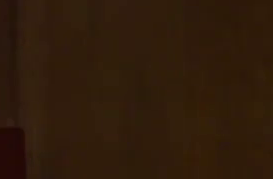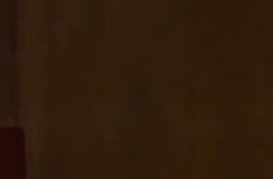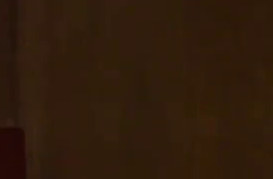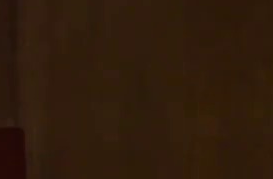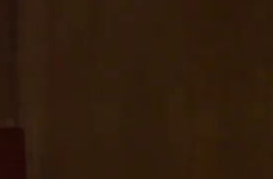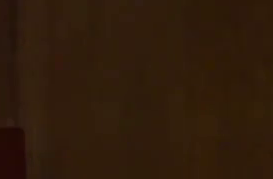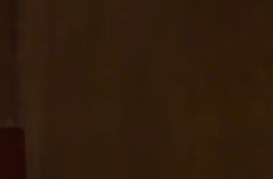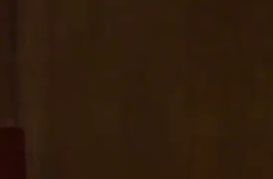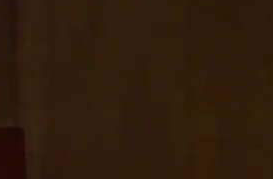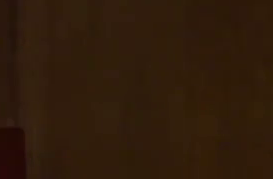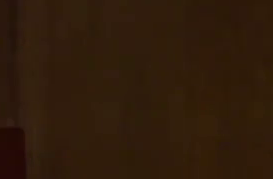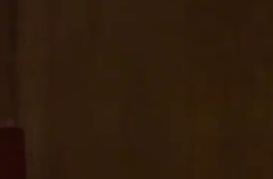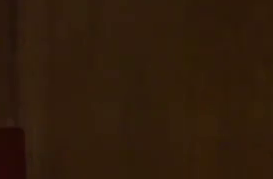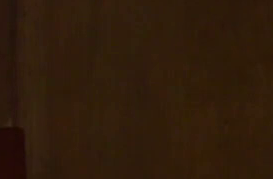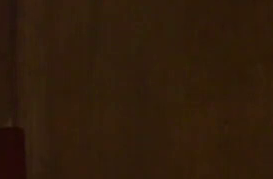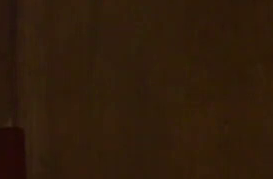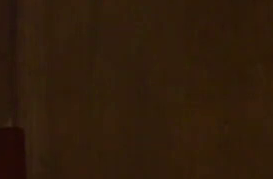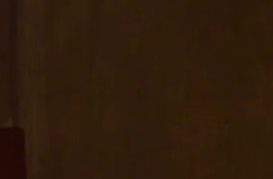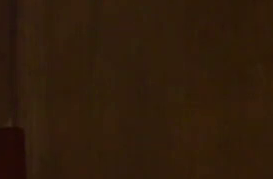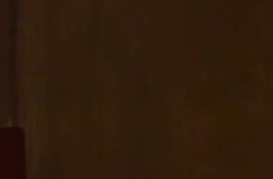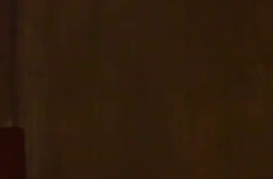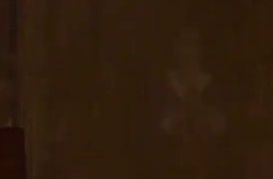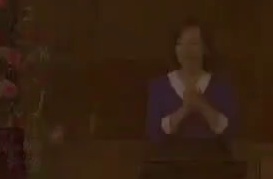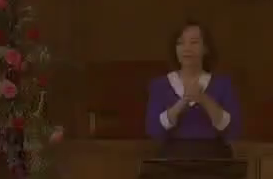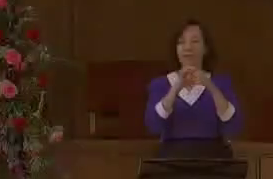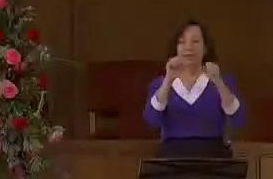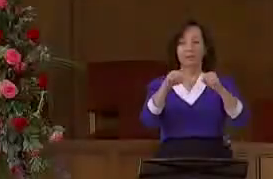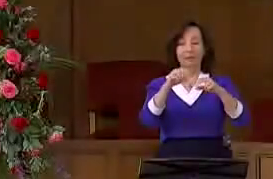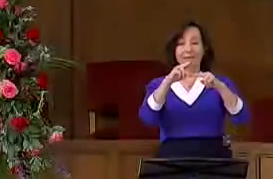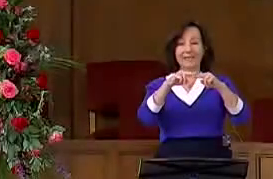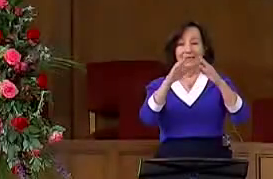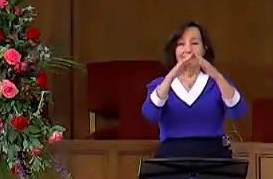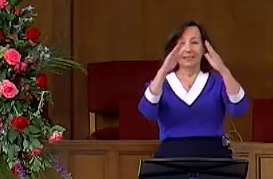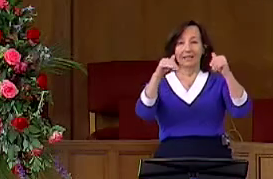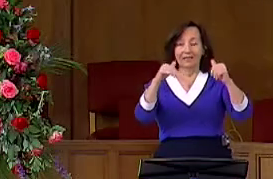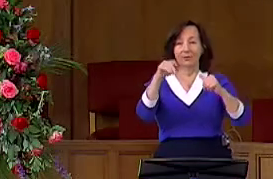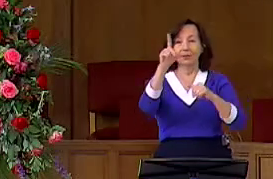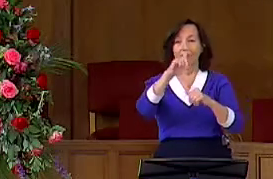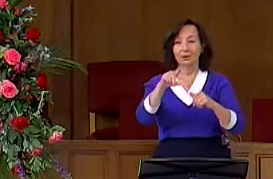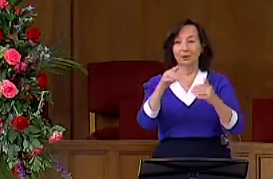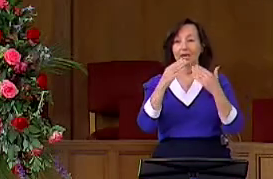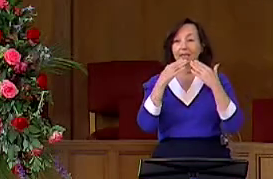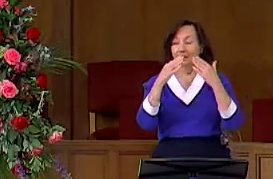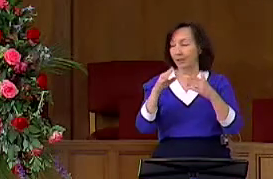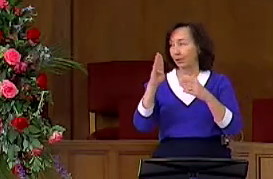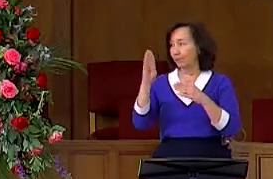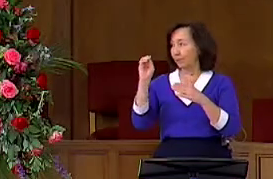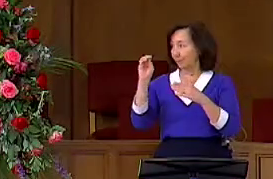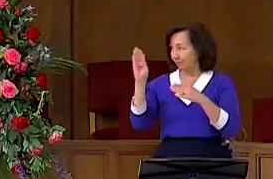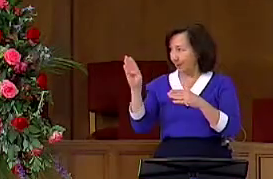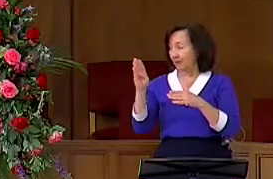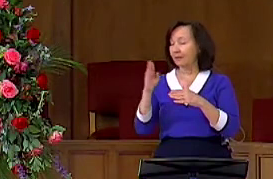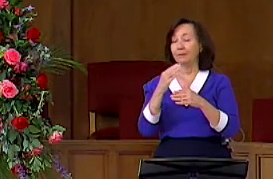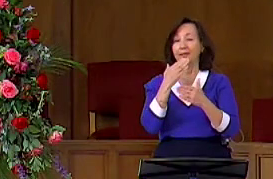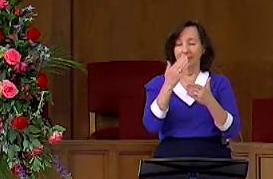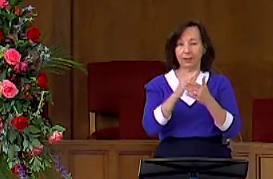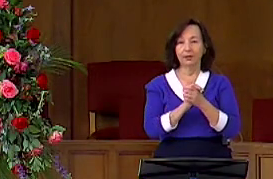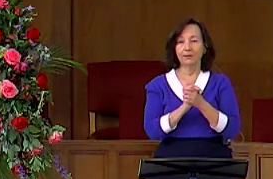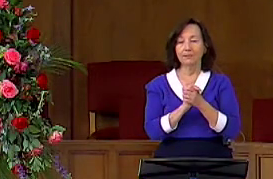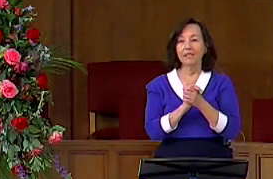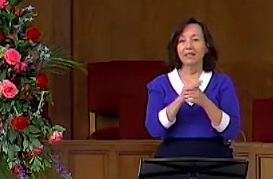of God. Thanks be to God. You may be seated in the house of the Lord. Thank you so very much, Bob. Appreciate you. Thank